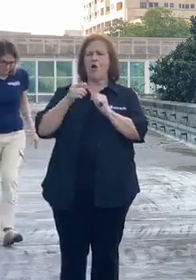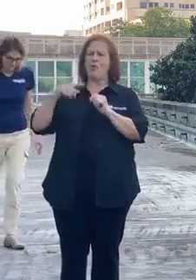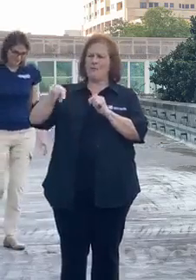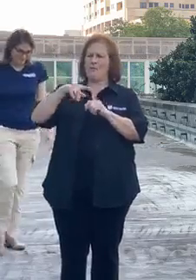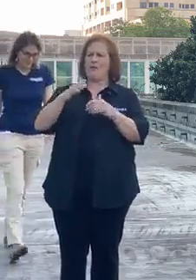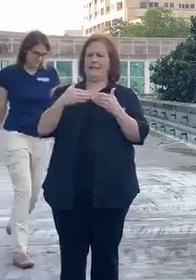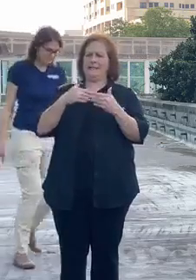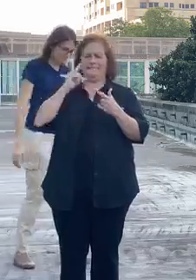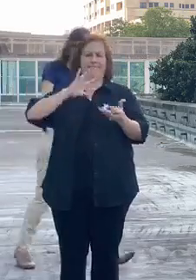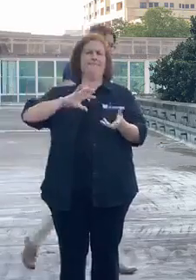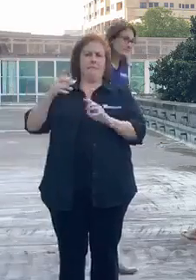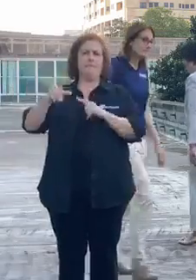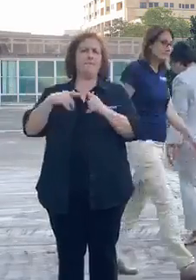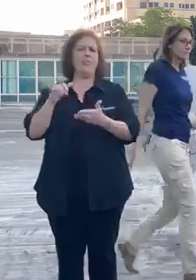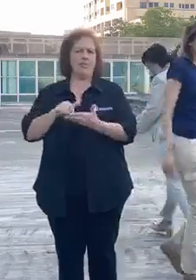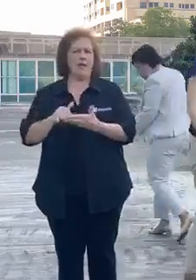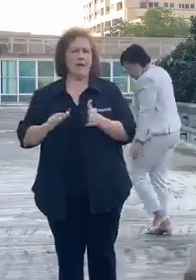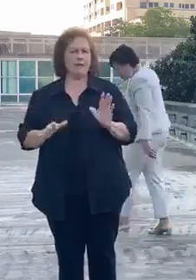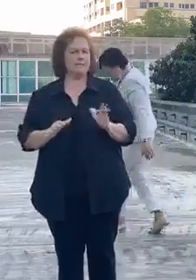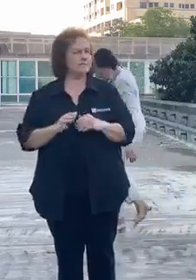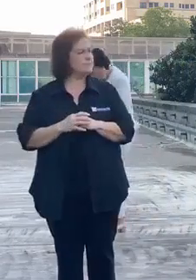Bagno?